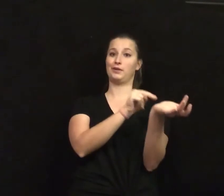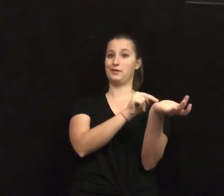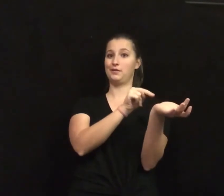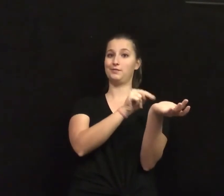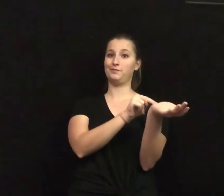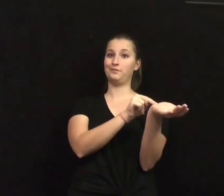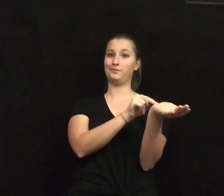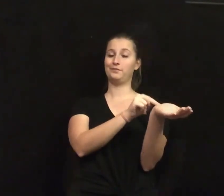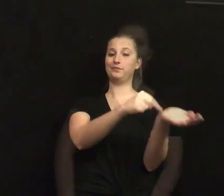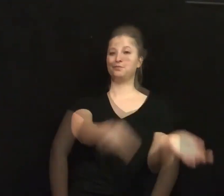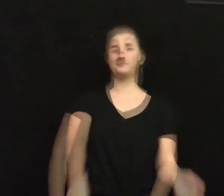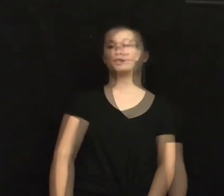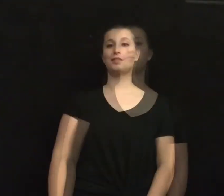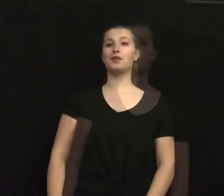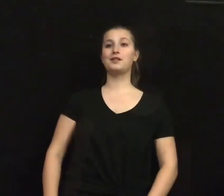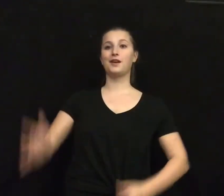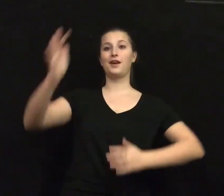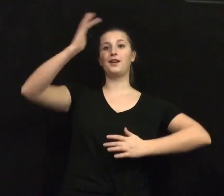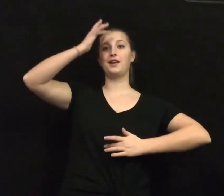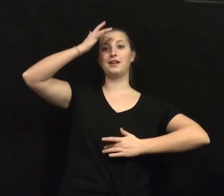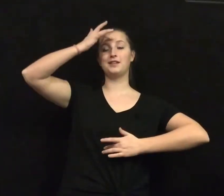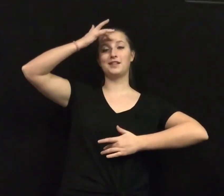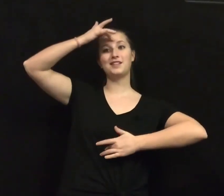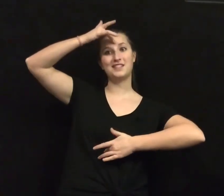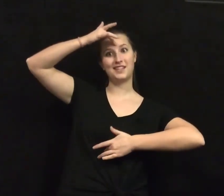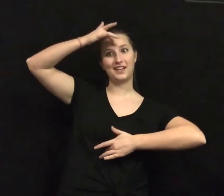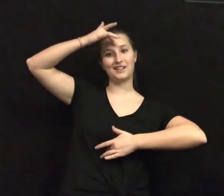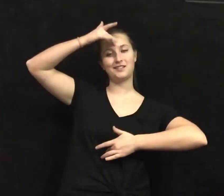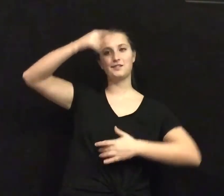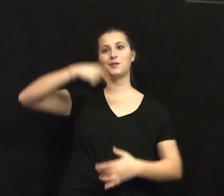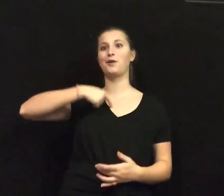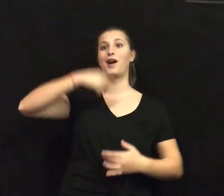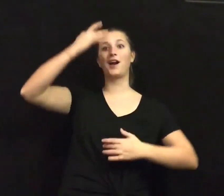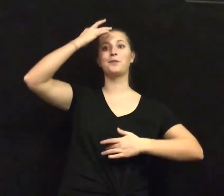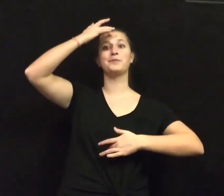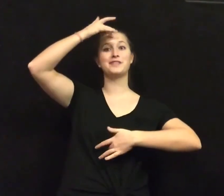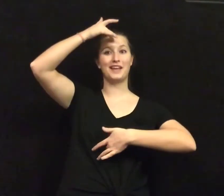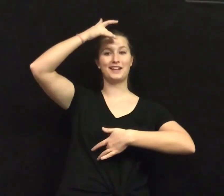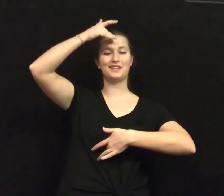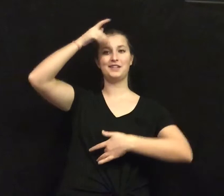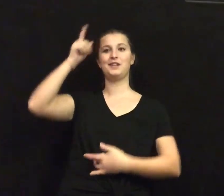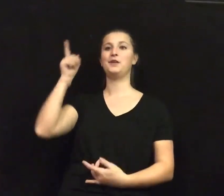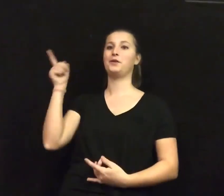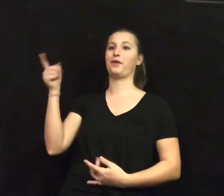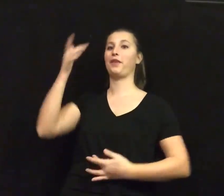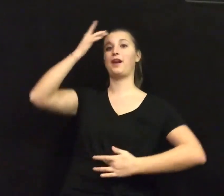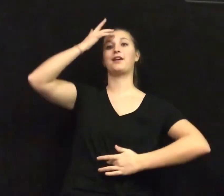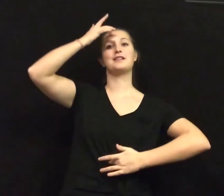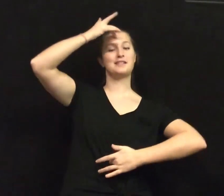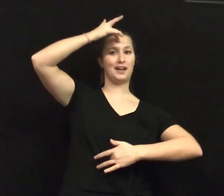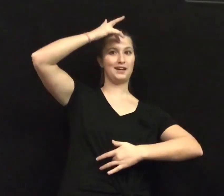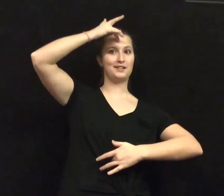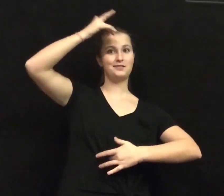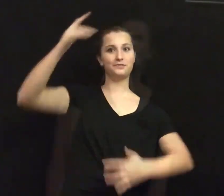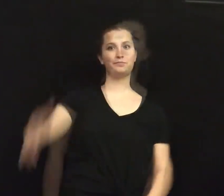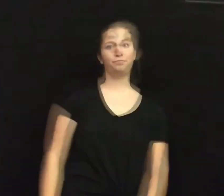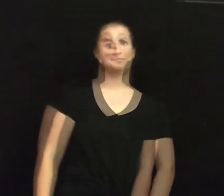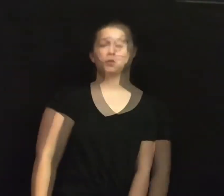nurse. The third sign is sick. So I'm sick, or they are sick. The fourth